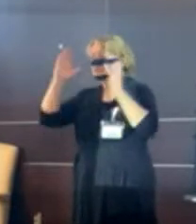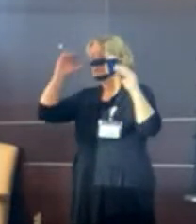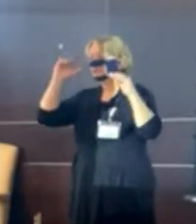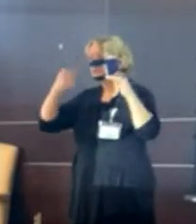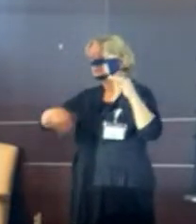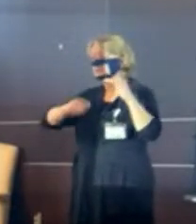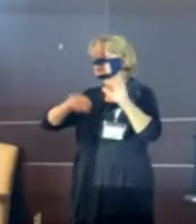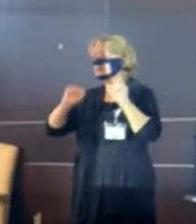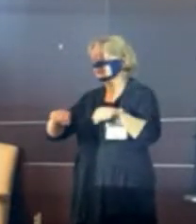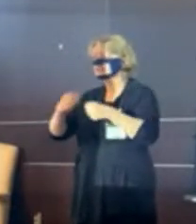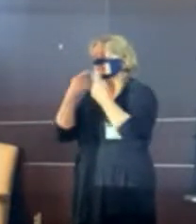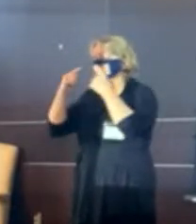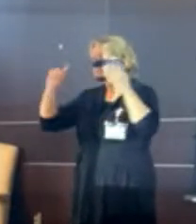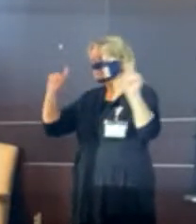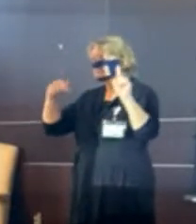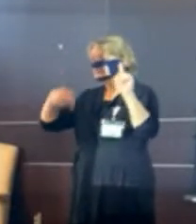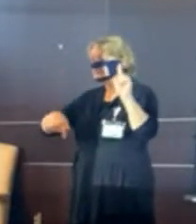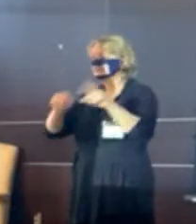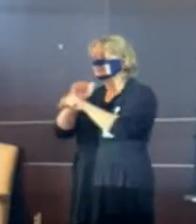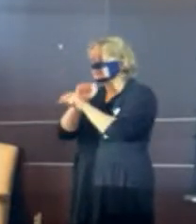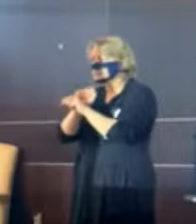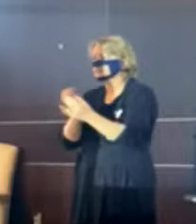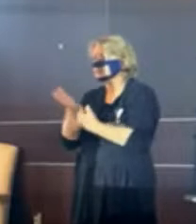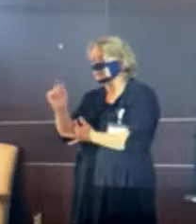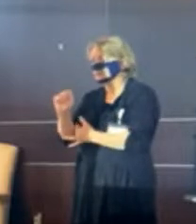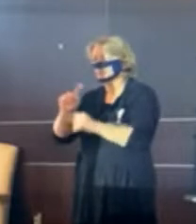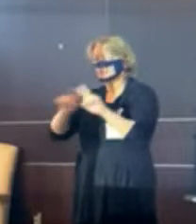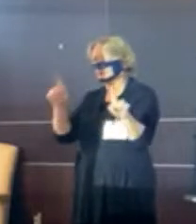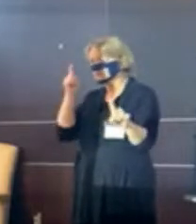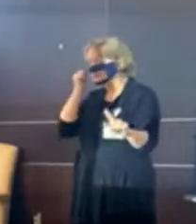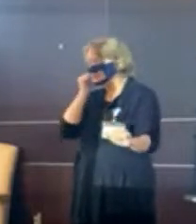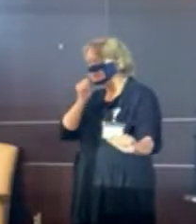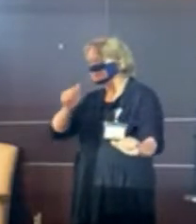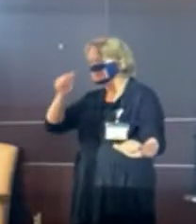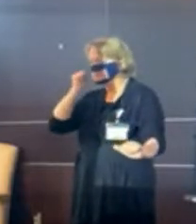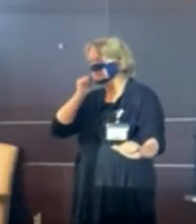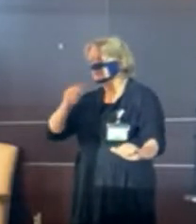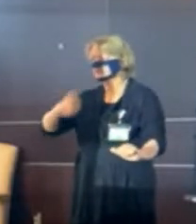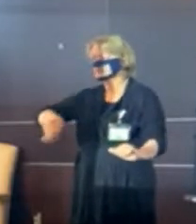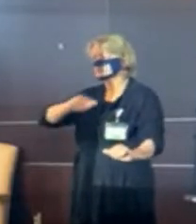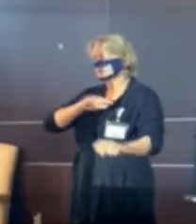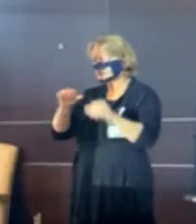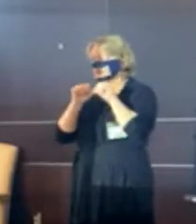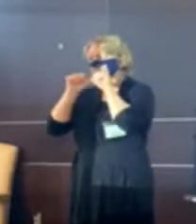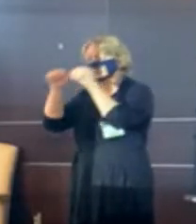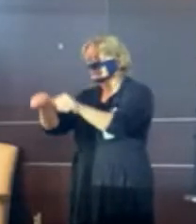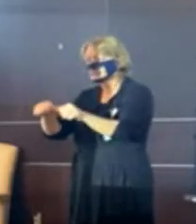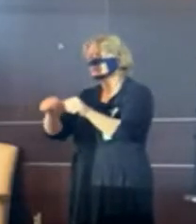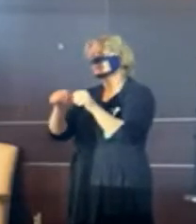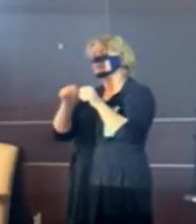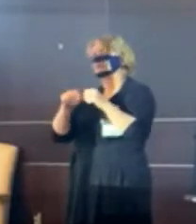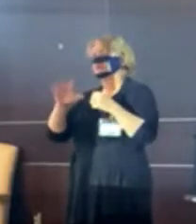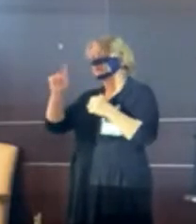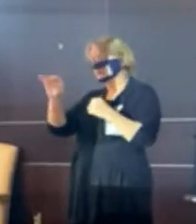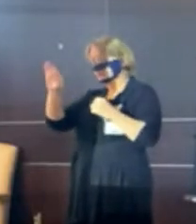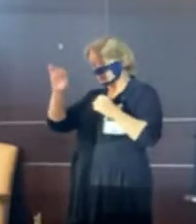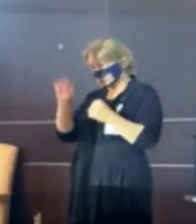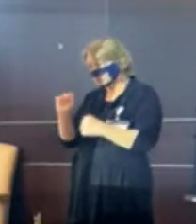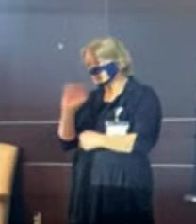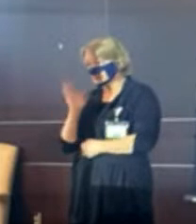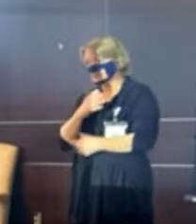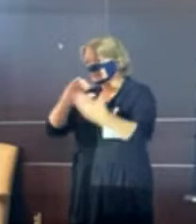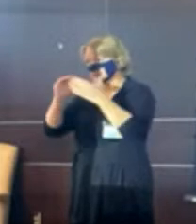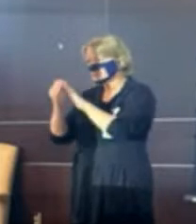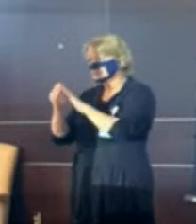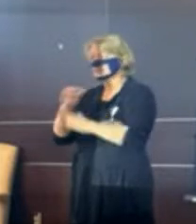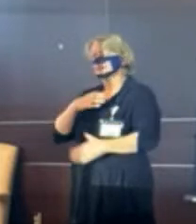really have to hang on to, is that every day that we are continuing to treat our community, and we wish the best